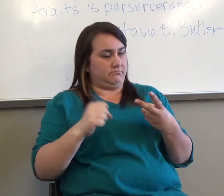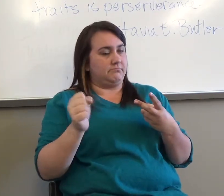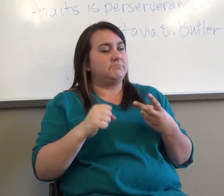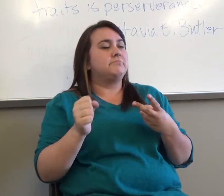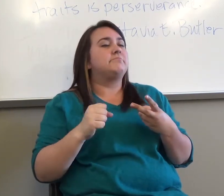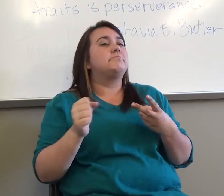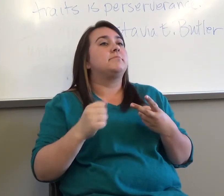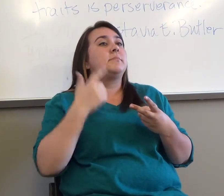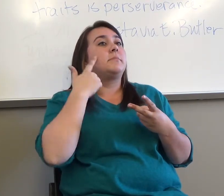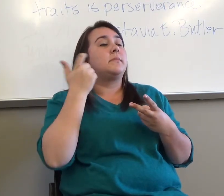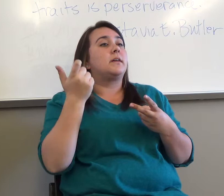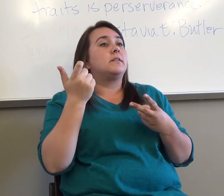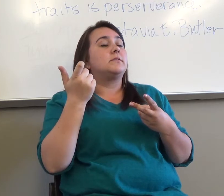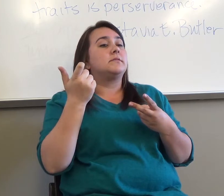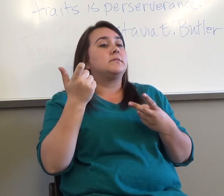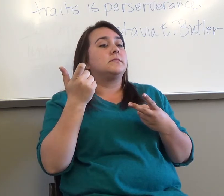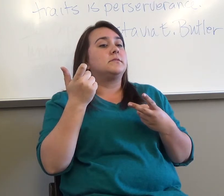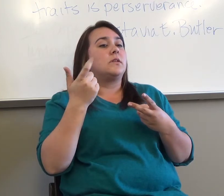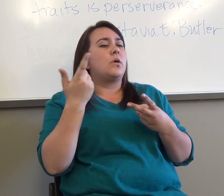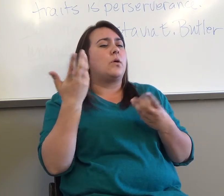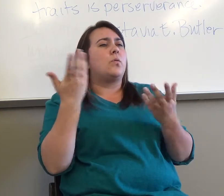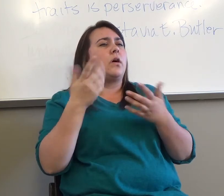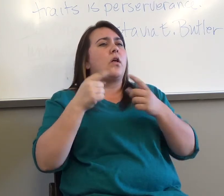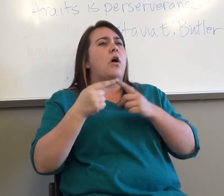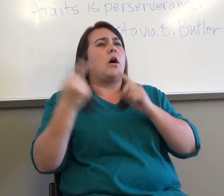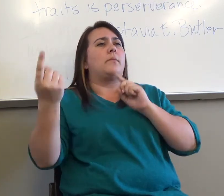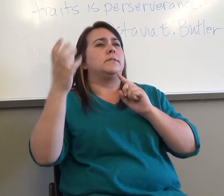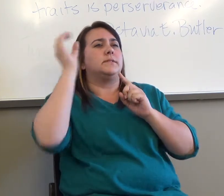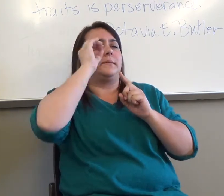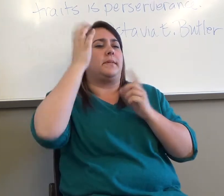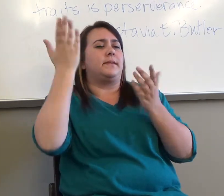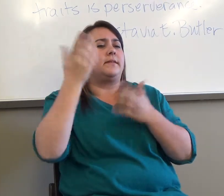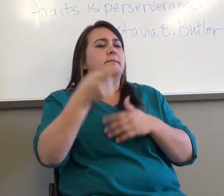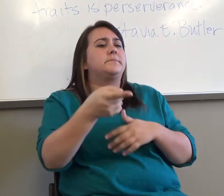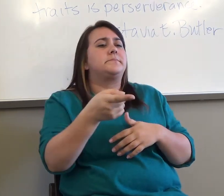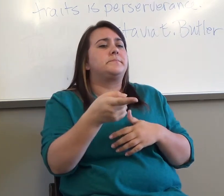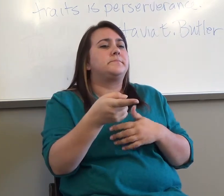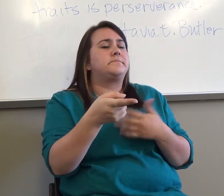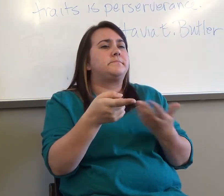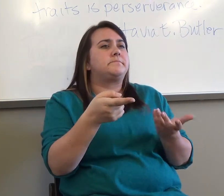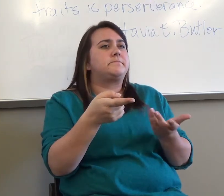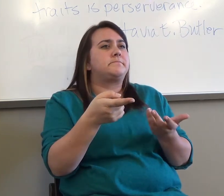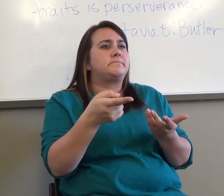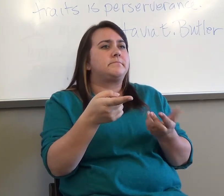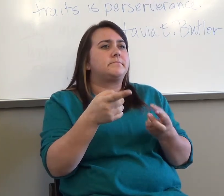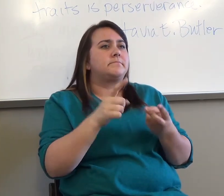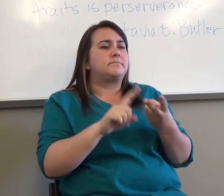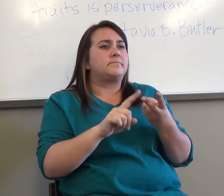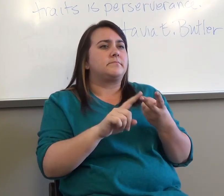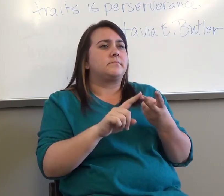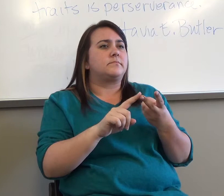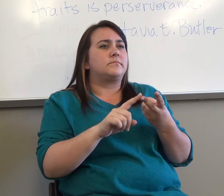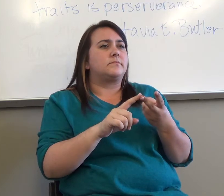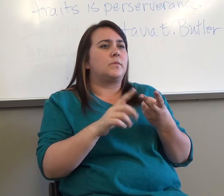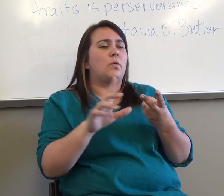Because what could be the opposite argument to that? Or another, maybe not the opposite, but